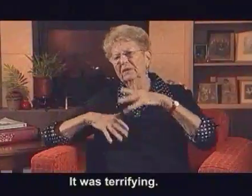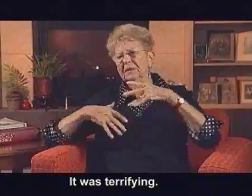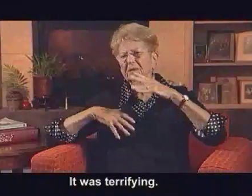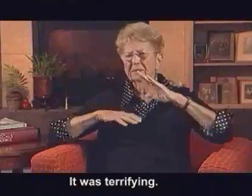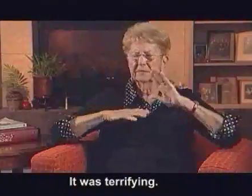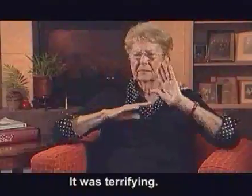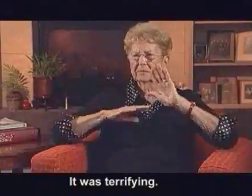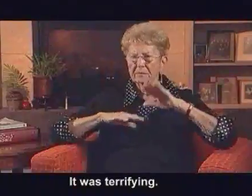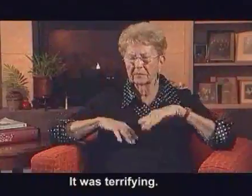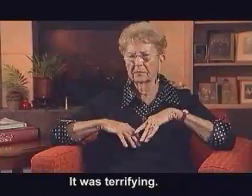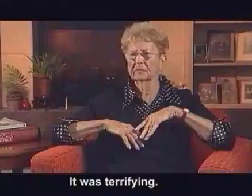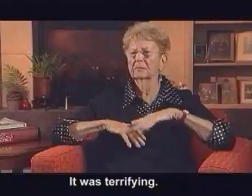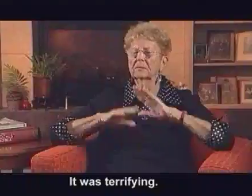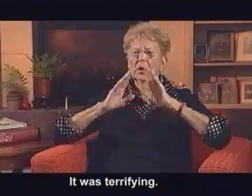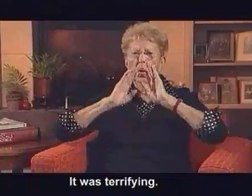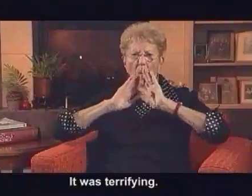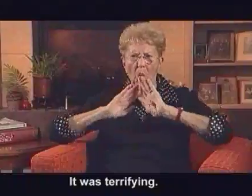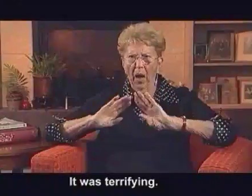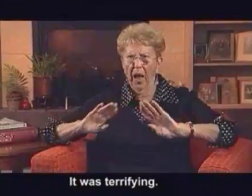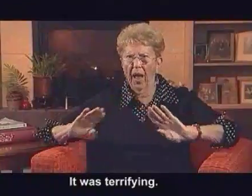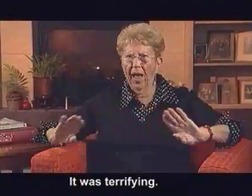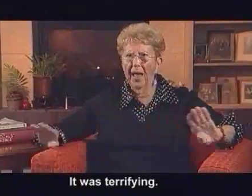It was terrifying.